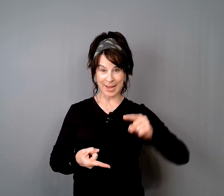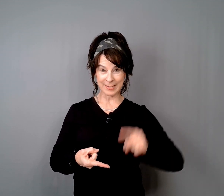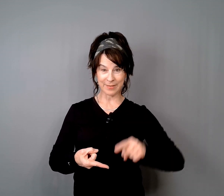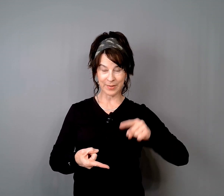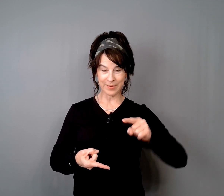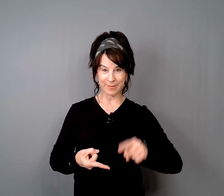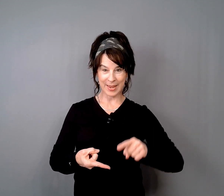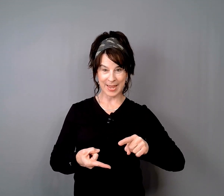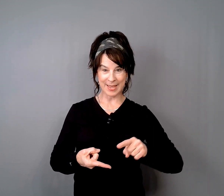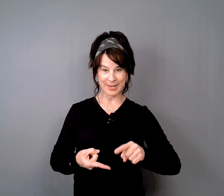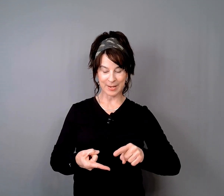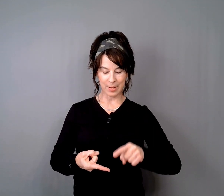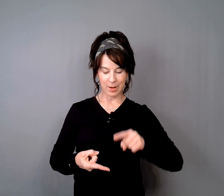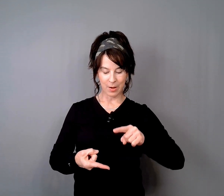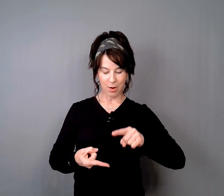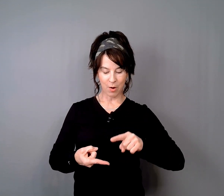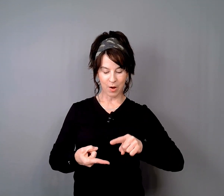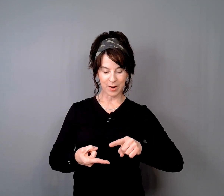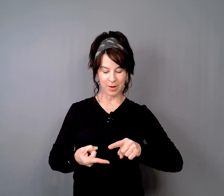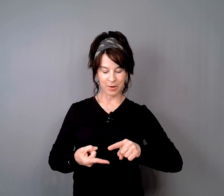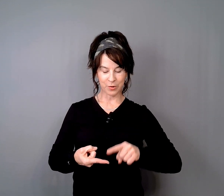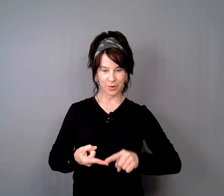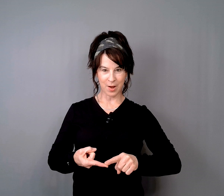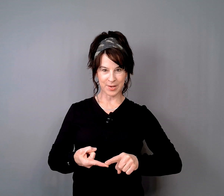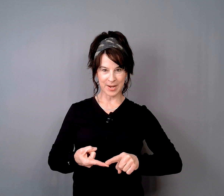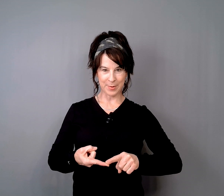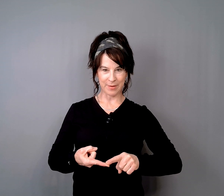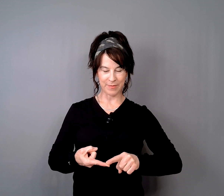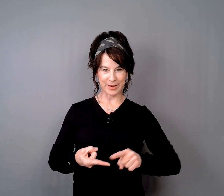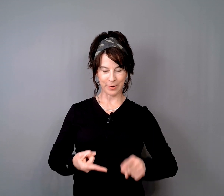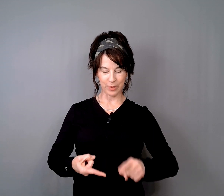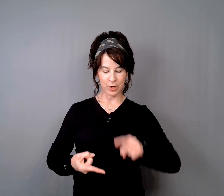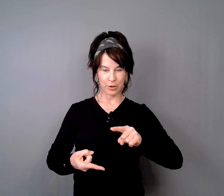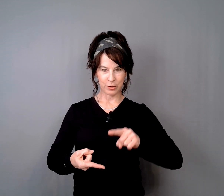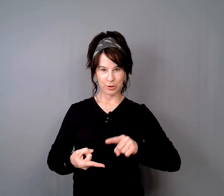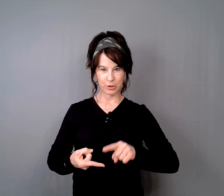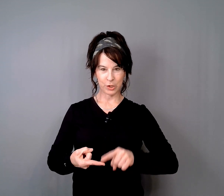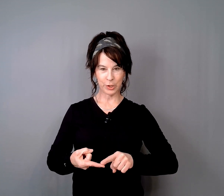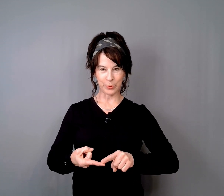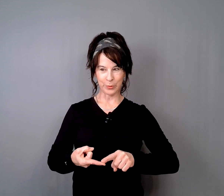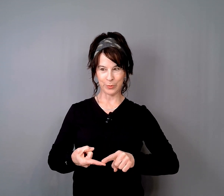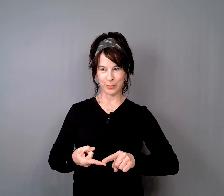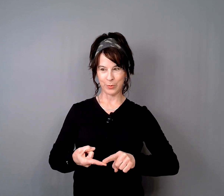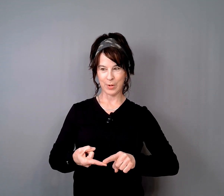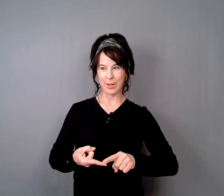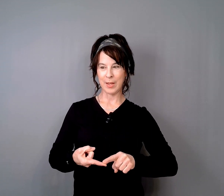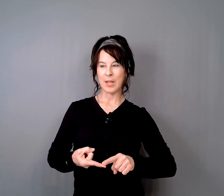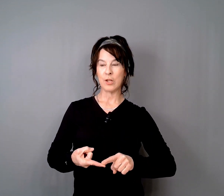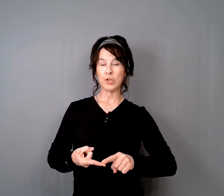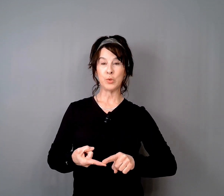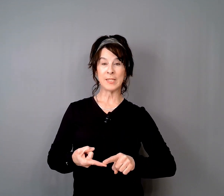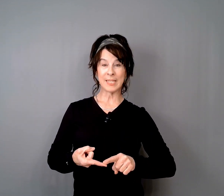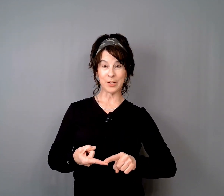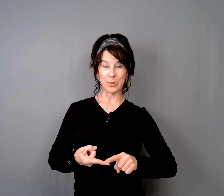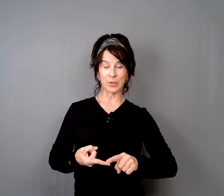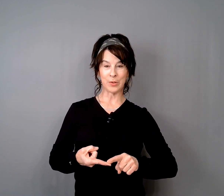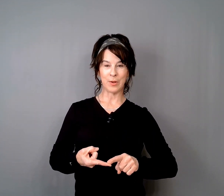active hand on your non-dominant finger. Two. To sinners.